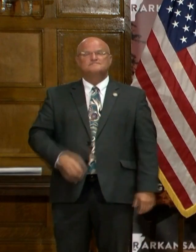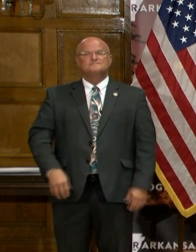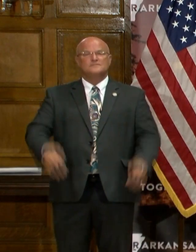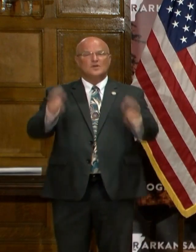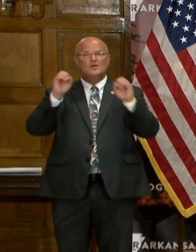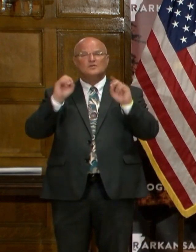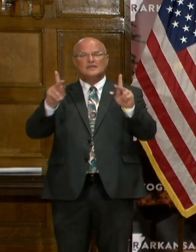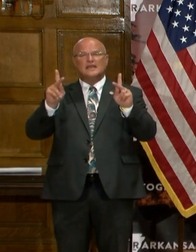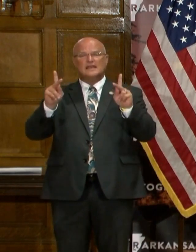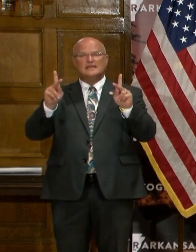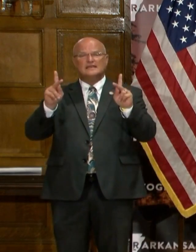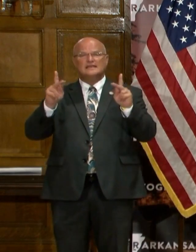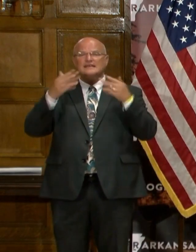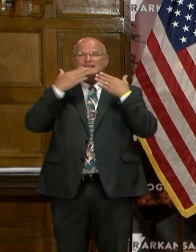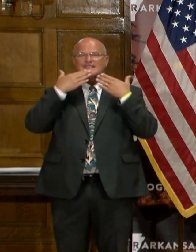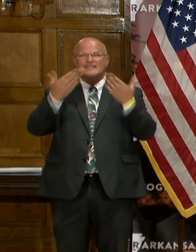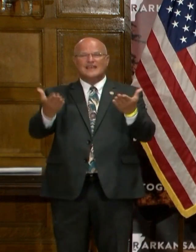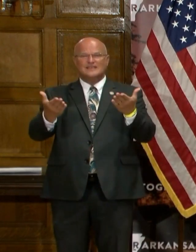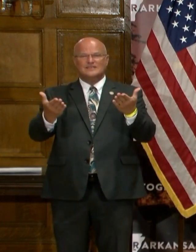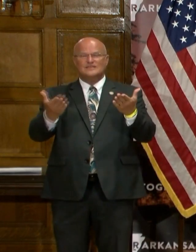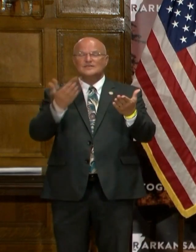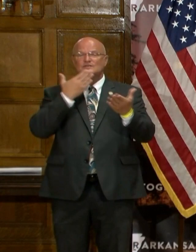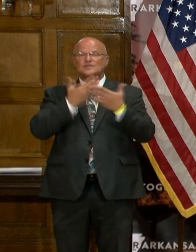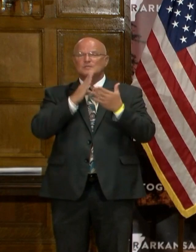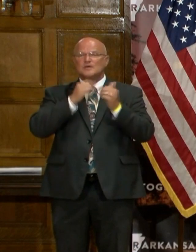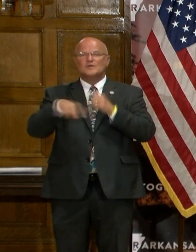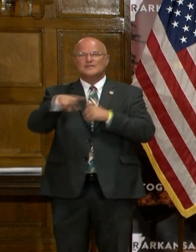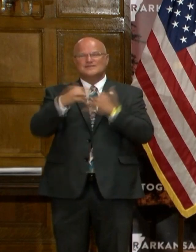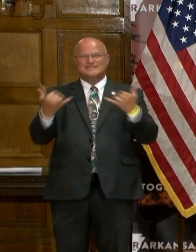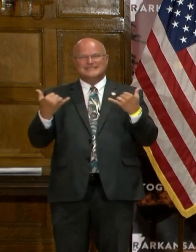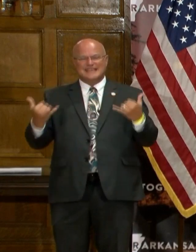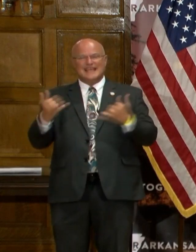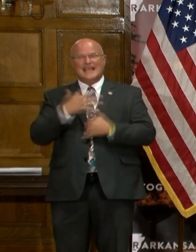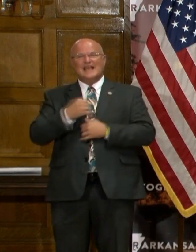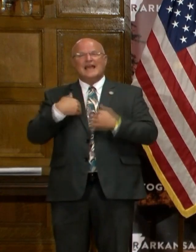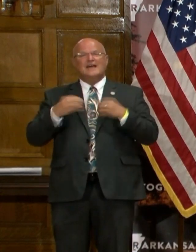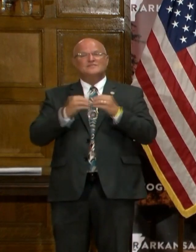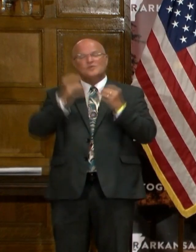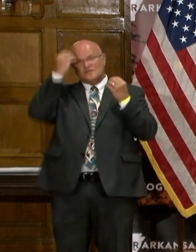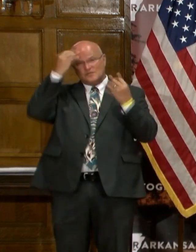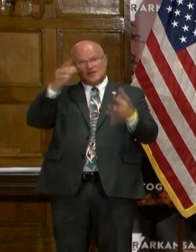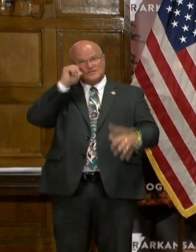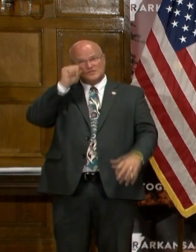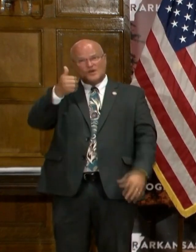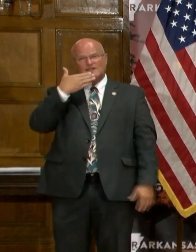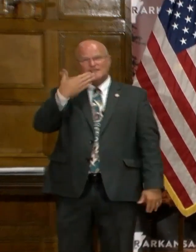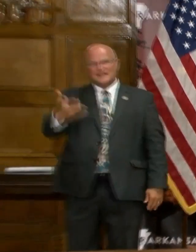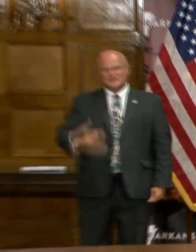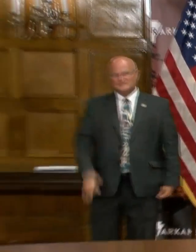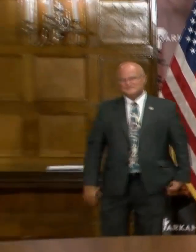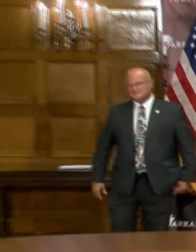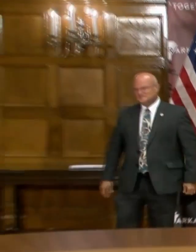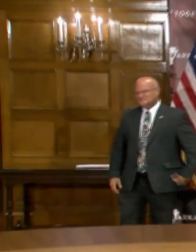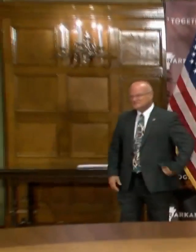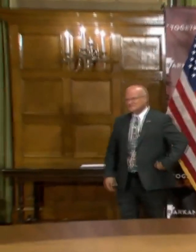All right, with that, thank you. It's good to be with you today, and we'll have more information tomorrow. Thank you.